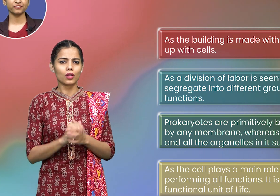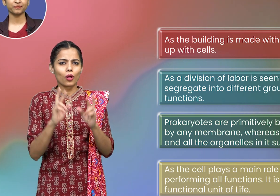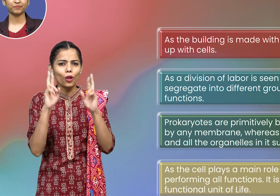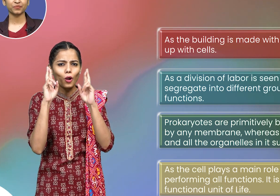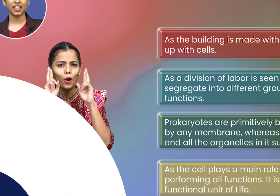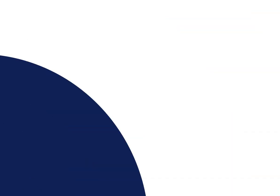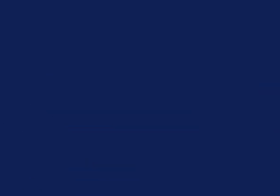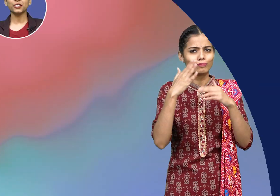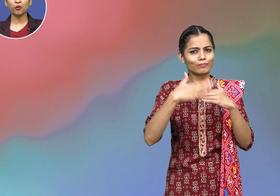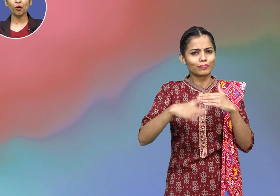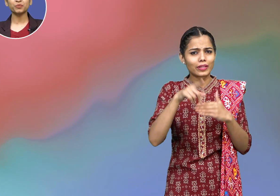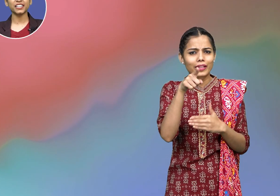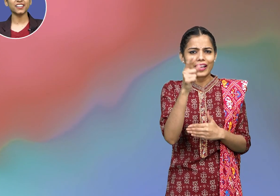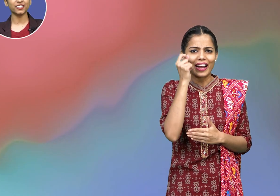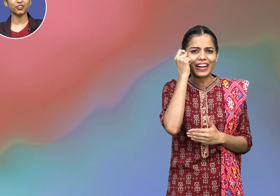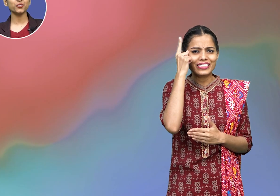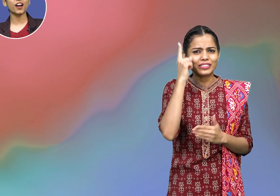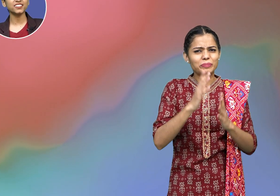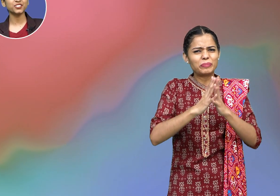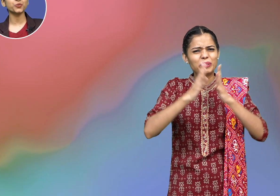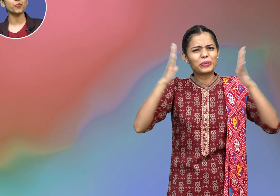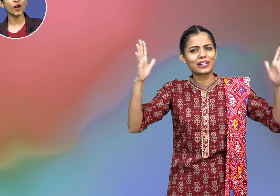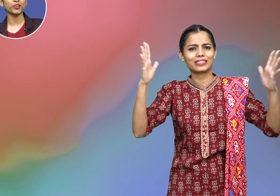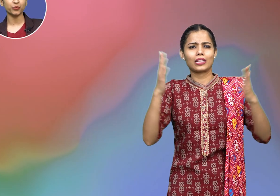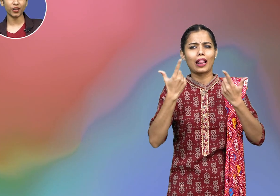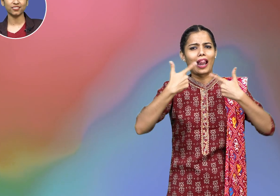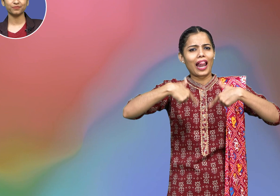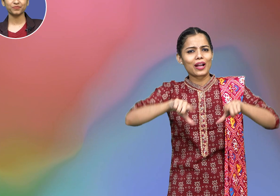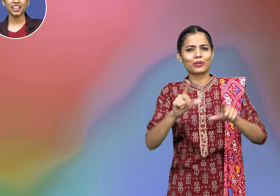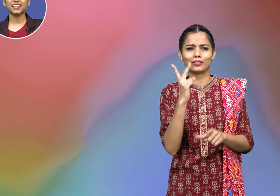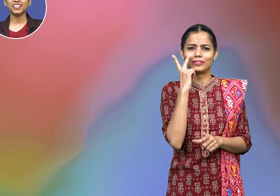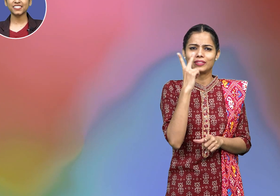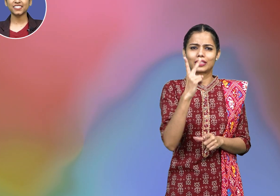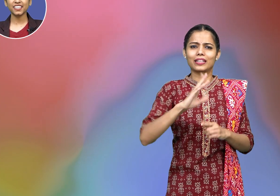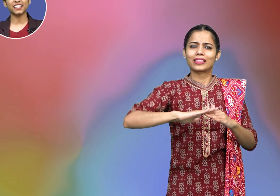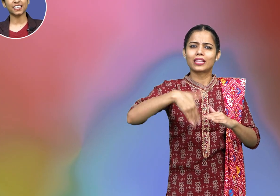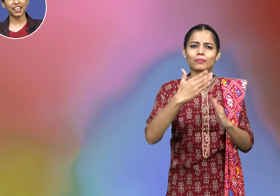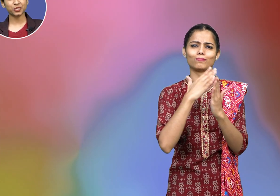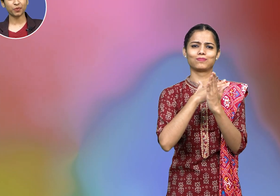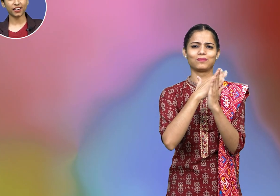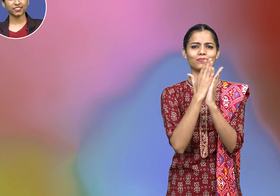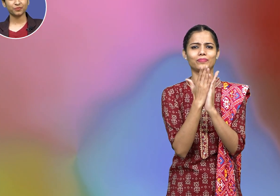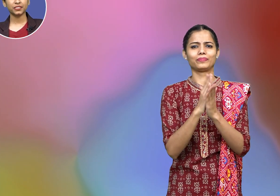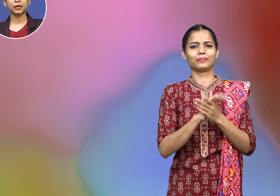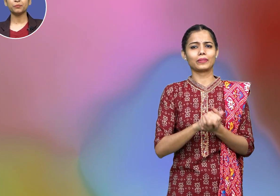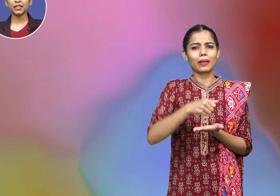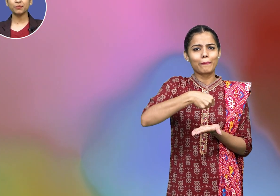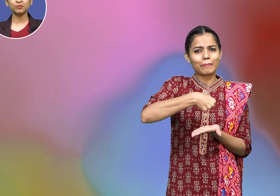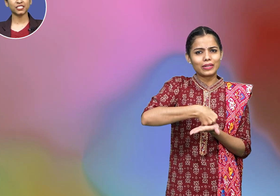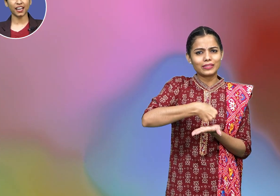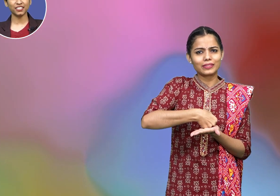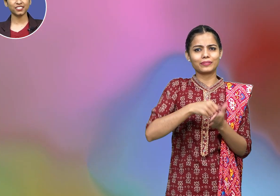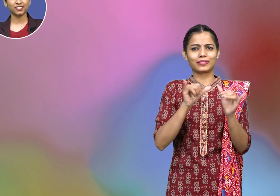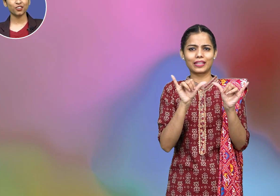life. I hope till here you understood very well. Let's see in the next part the